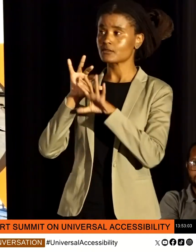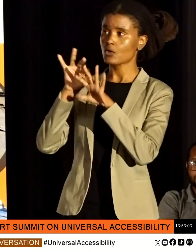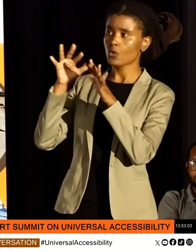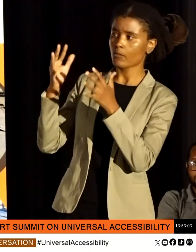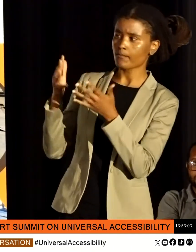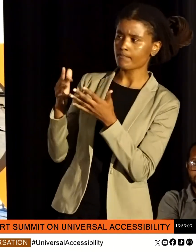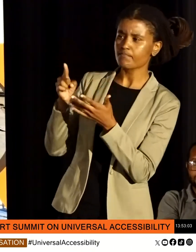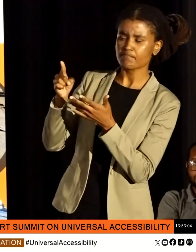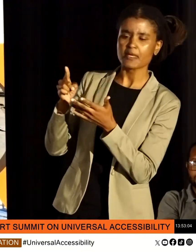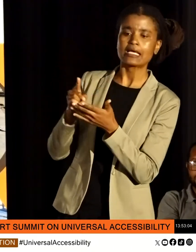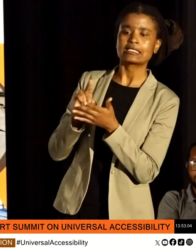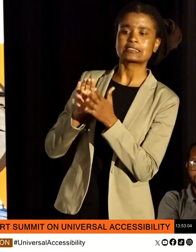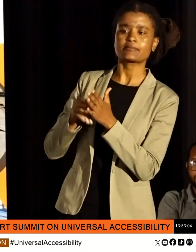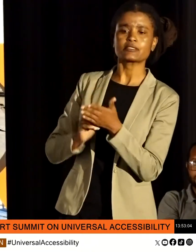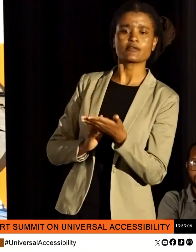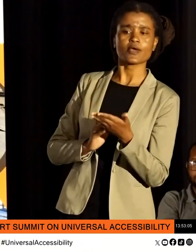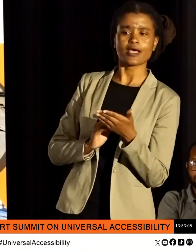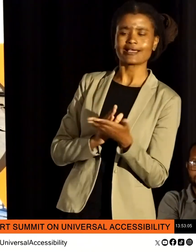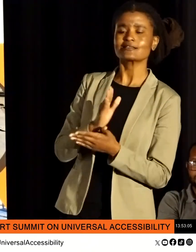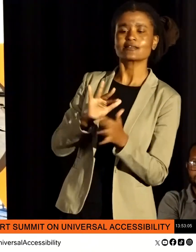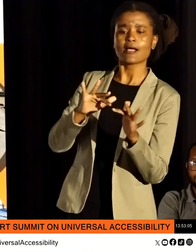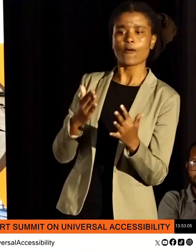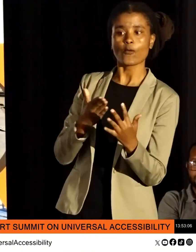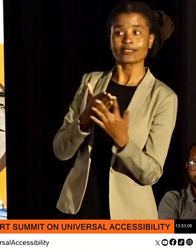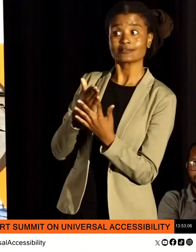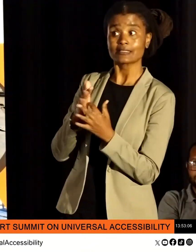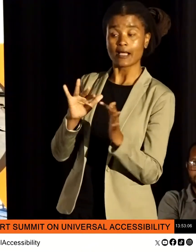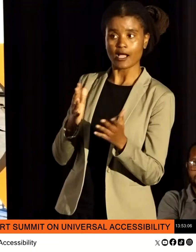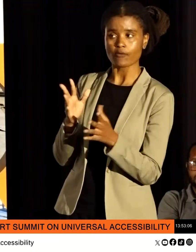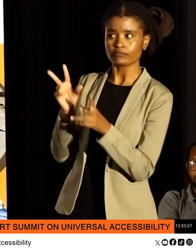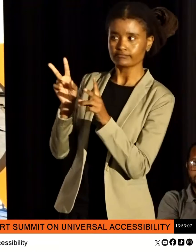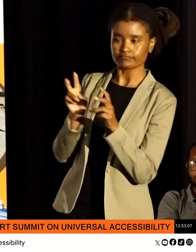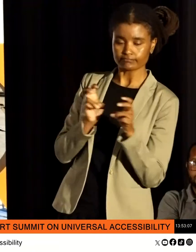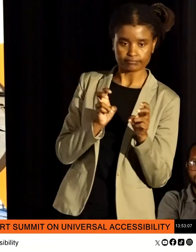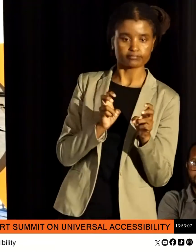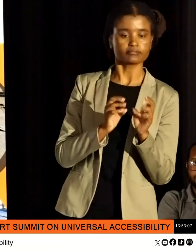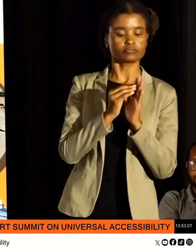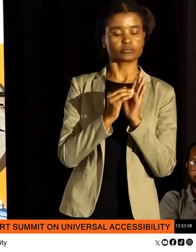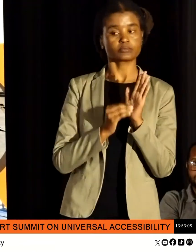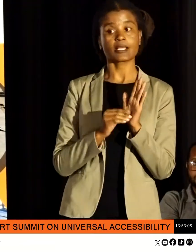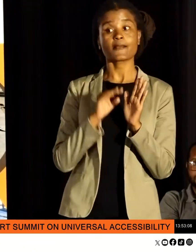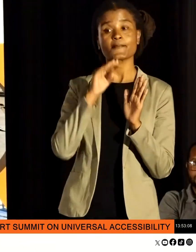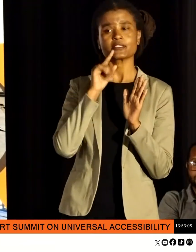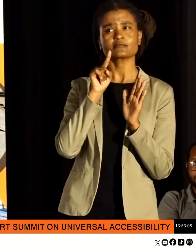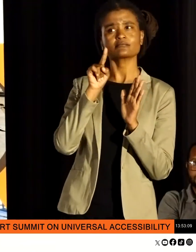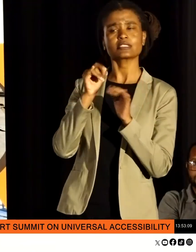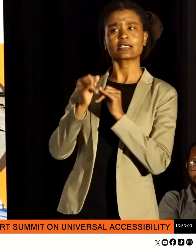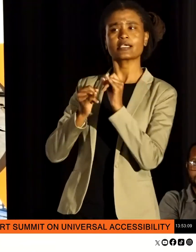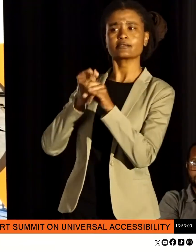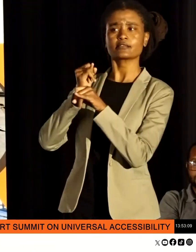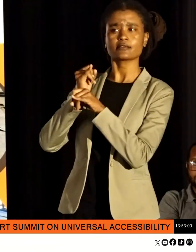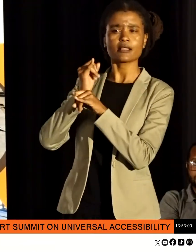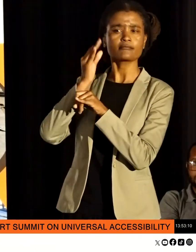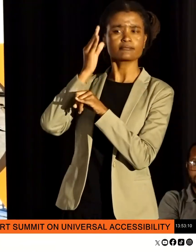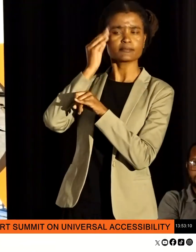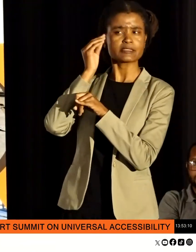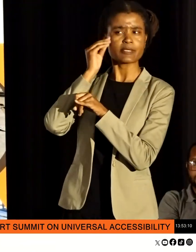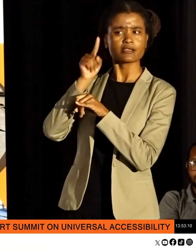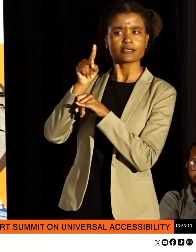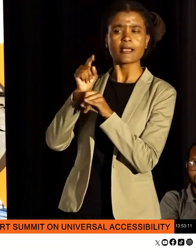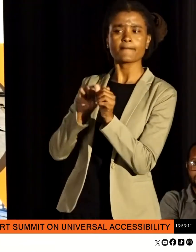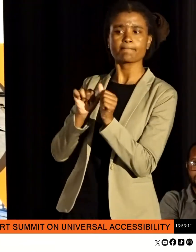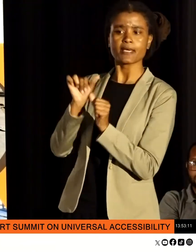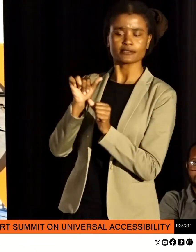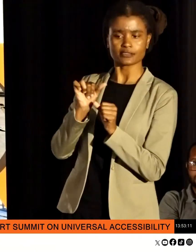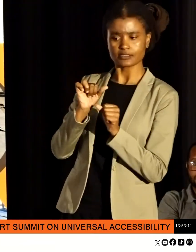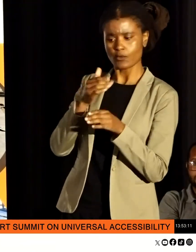of disability rights and accessibility, drawing inspiration from international best practice and frameworks that assist